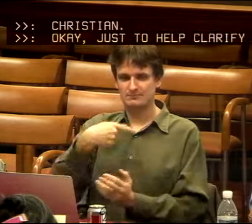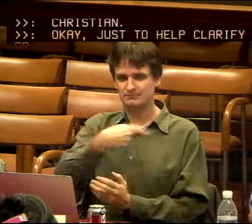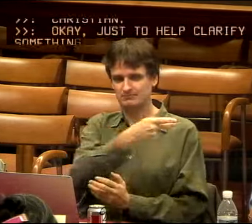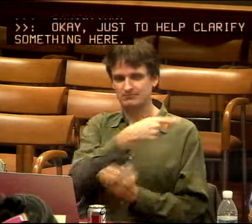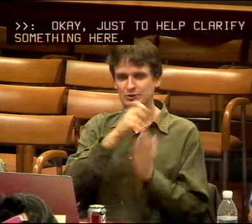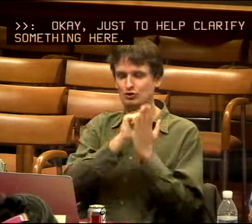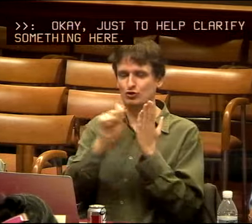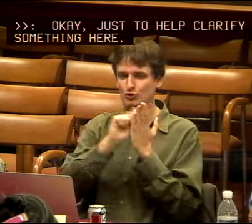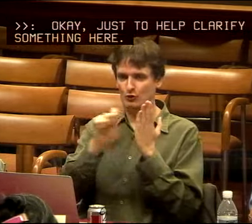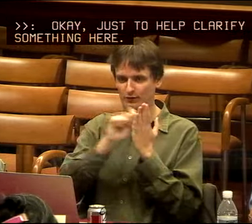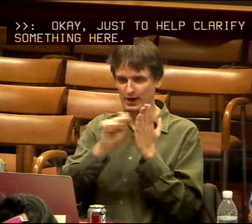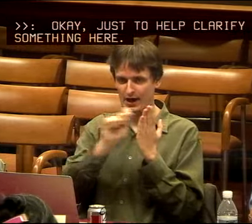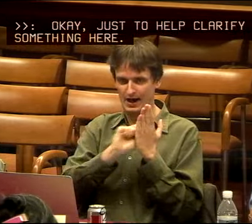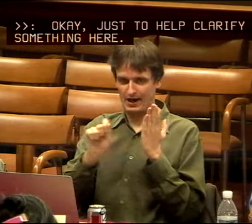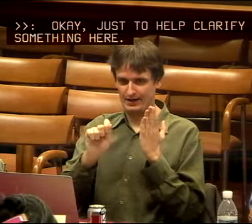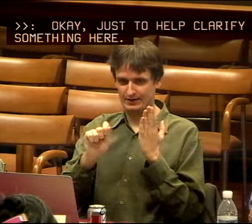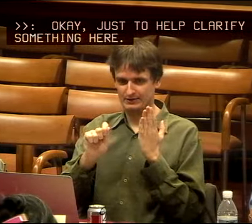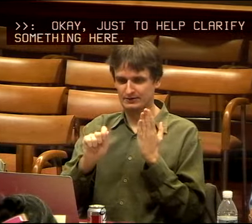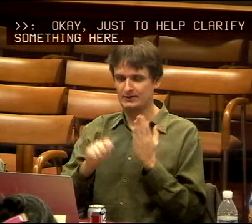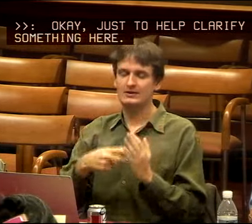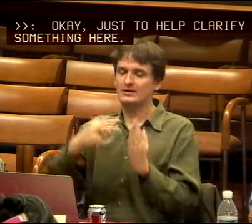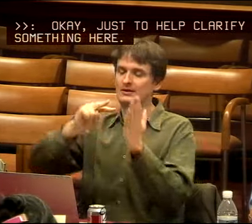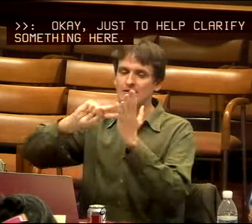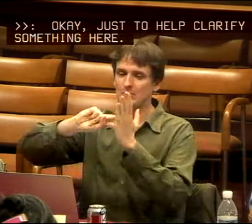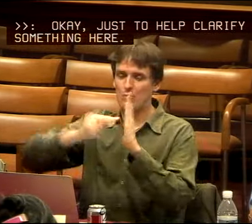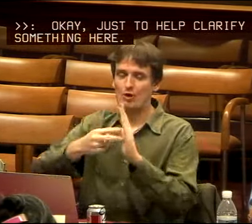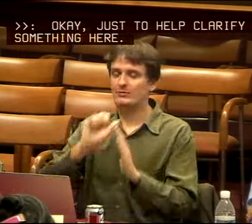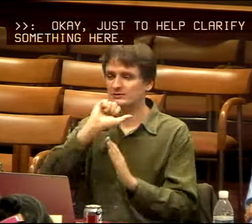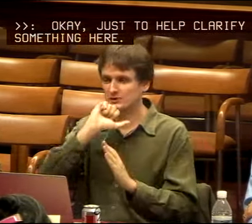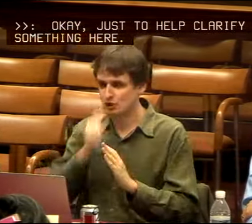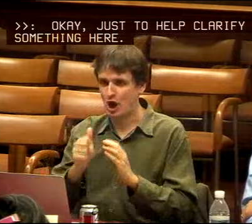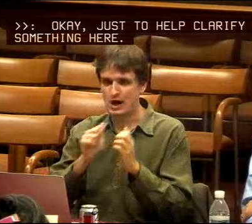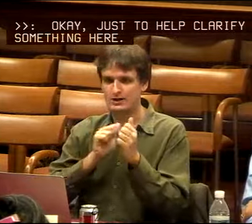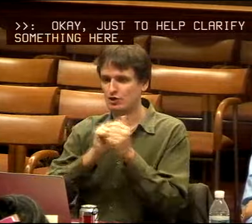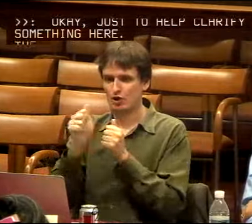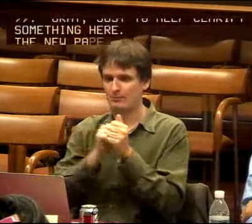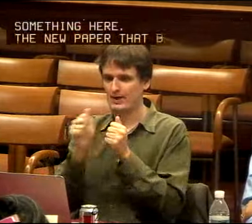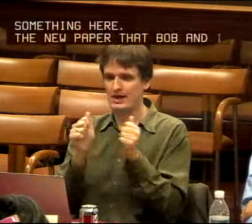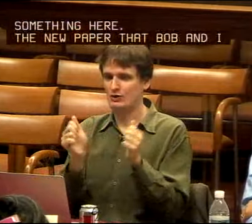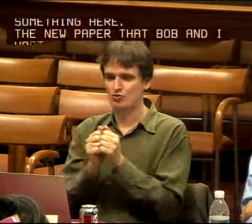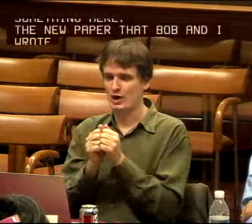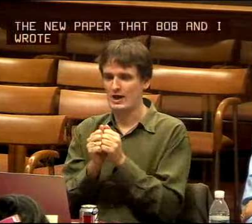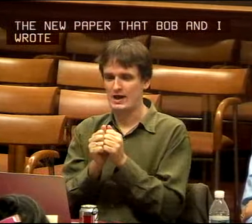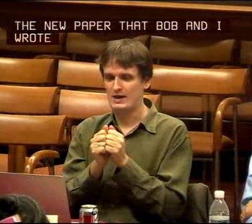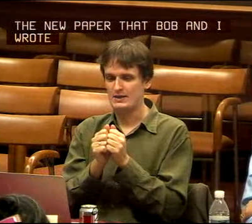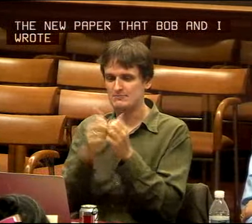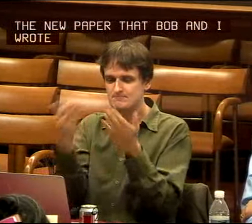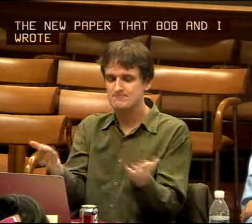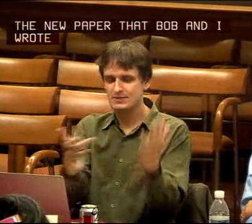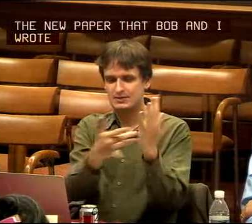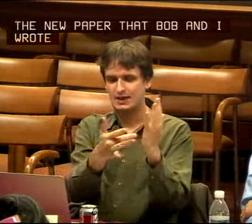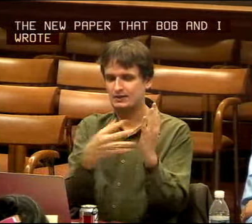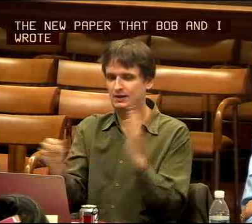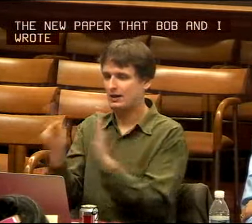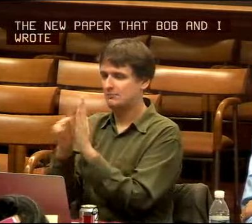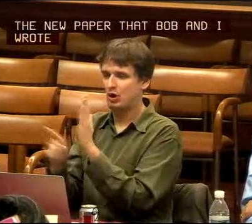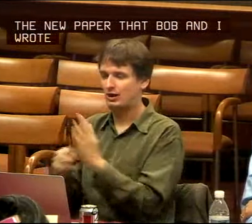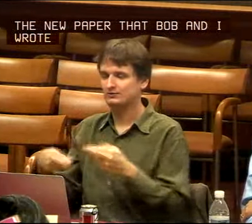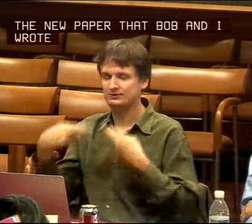The new paper that Bob and I wrote, the purpose of that was not to compete with the current technology